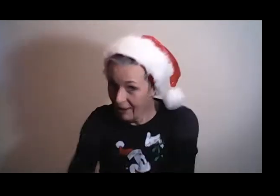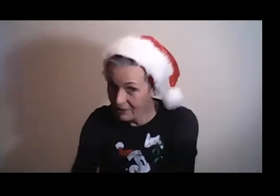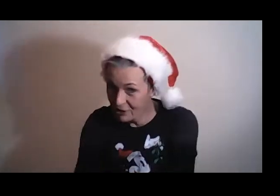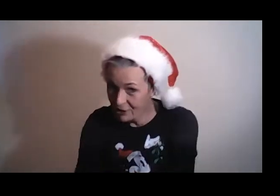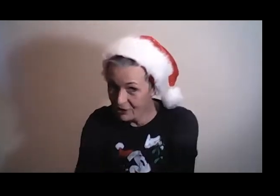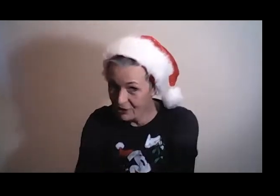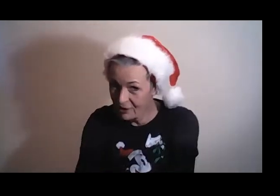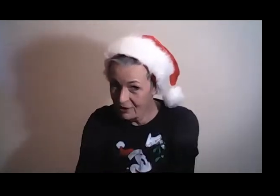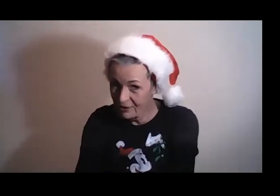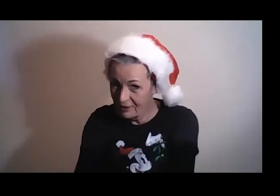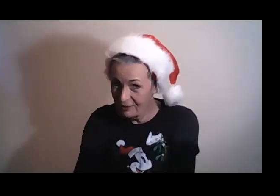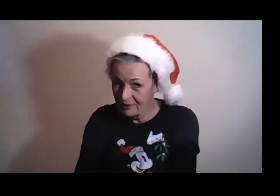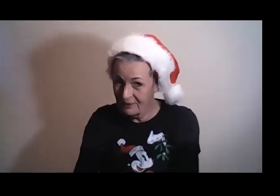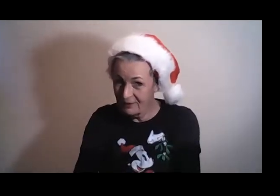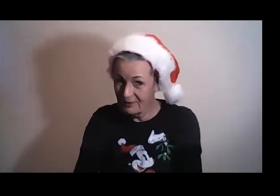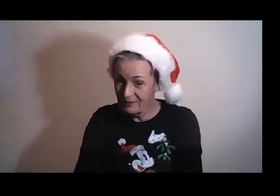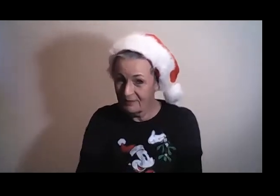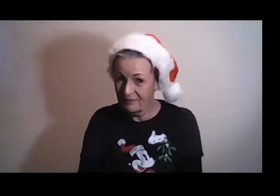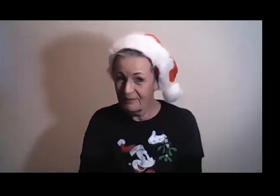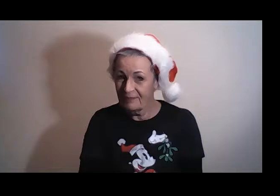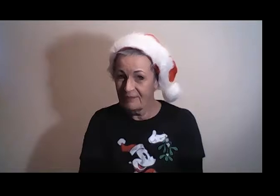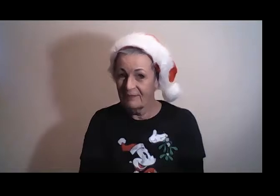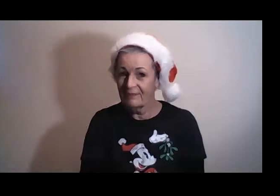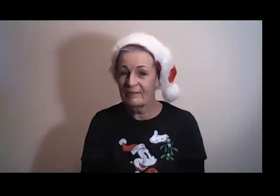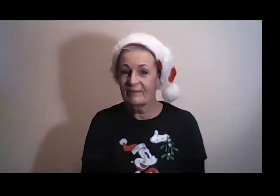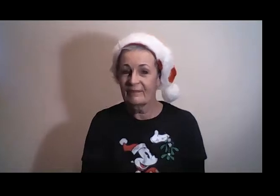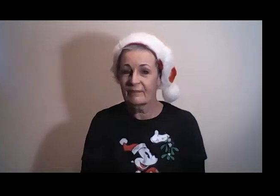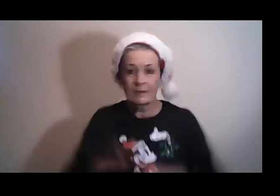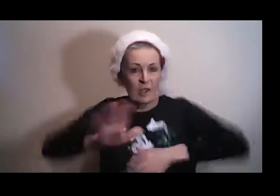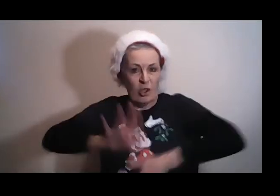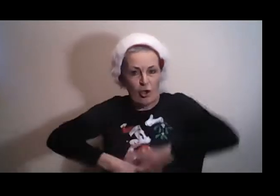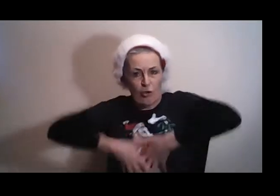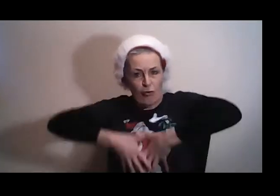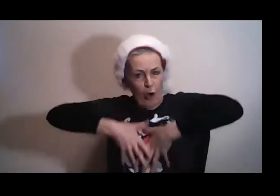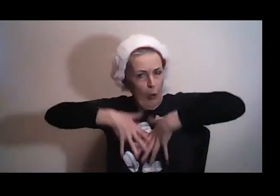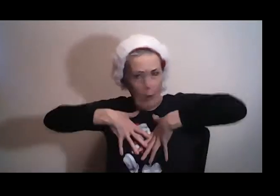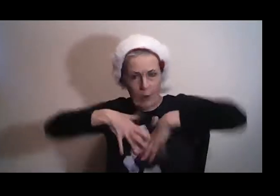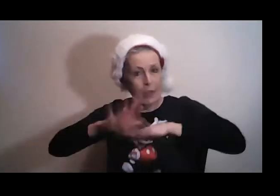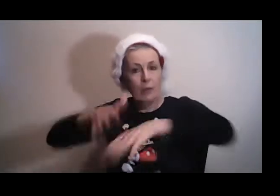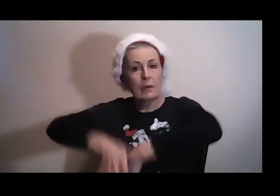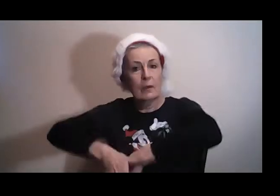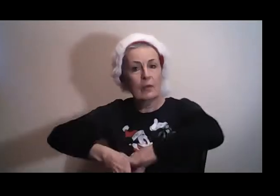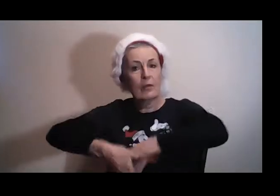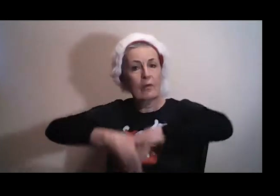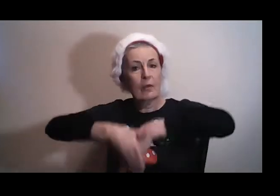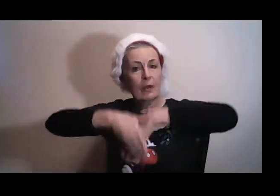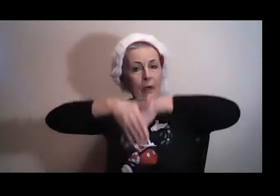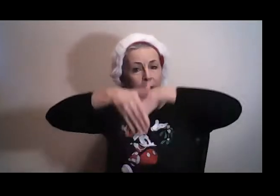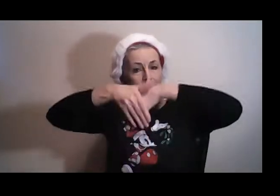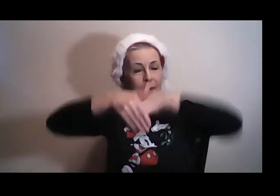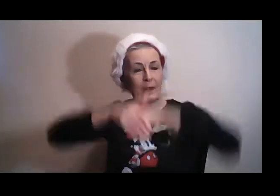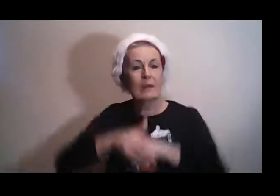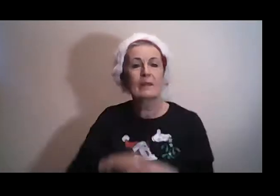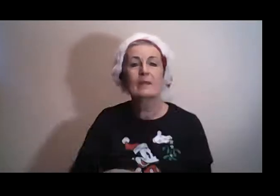touching, and then smooth the center of your body up, and then look to the sky, open